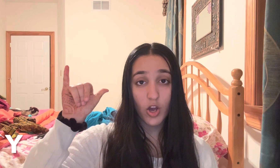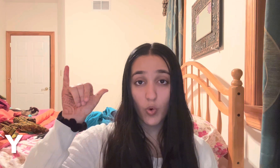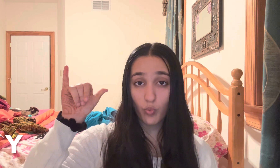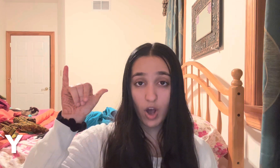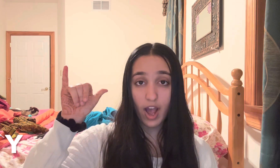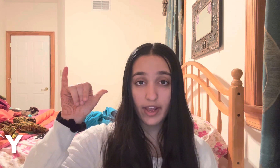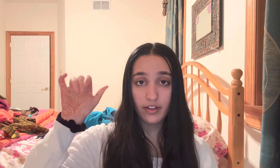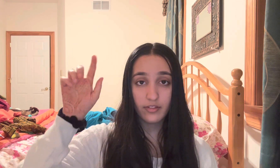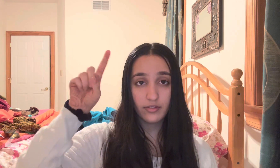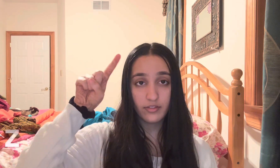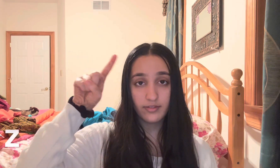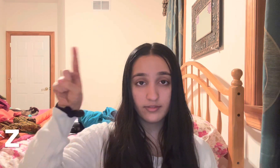Y,